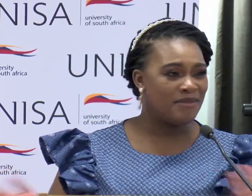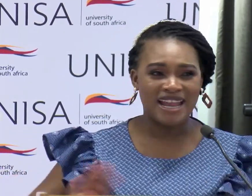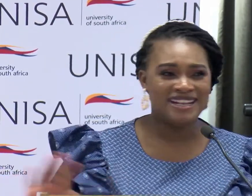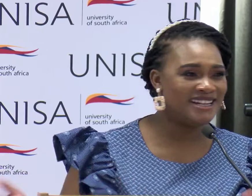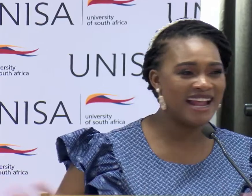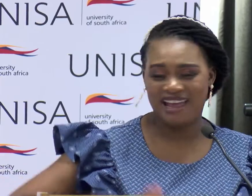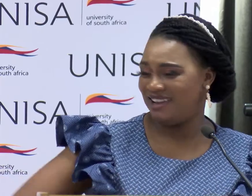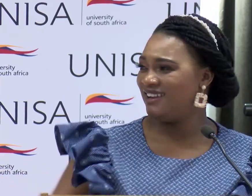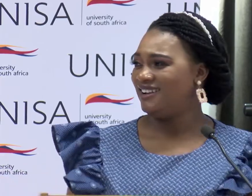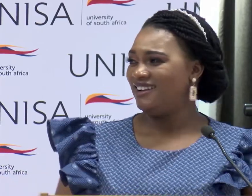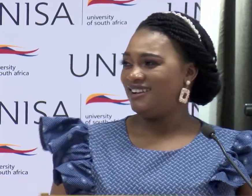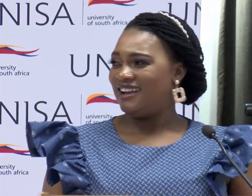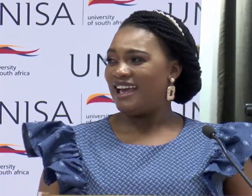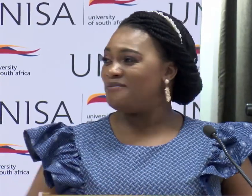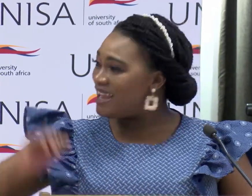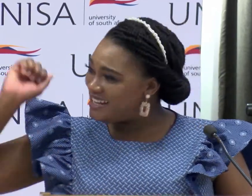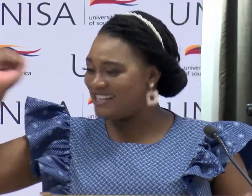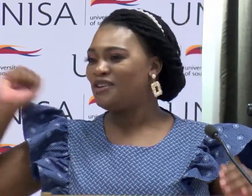utlwa